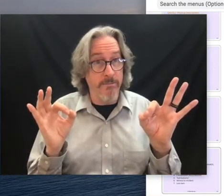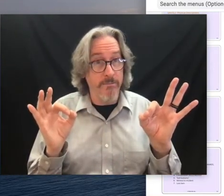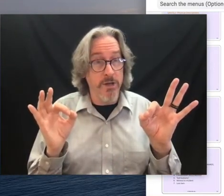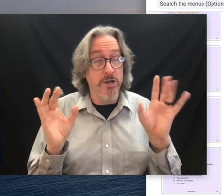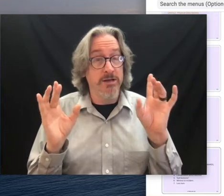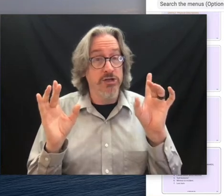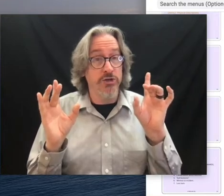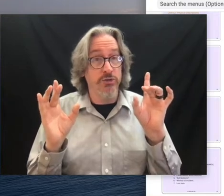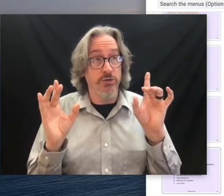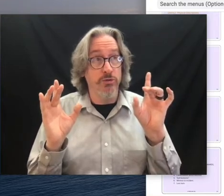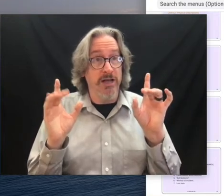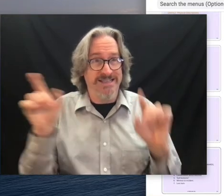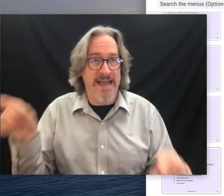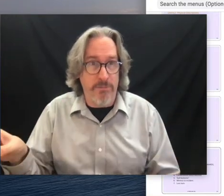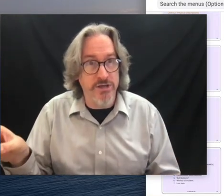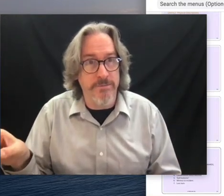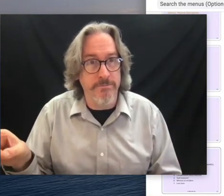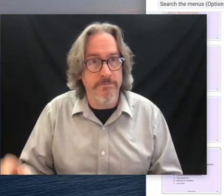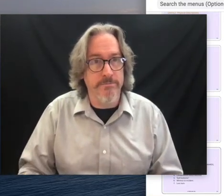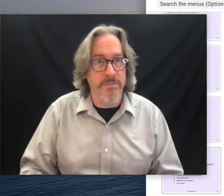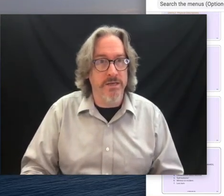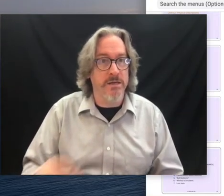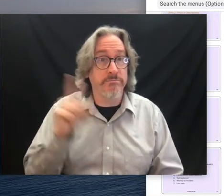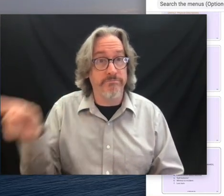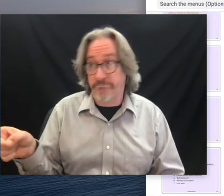them to establish them.